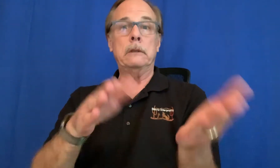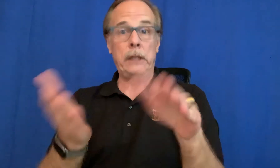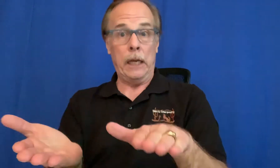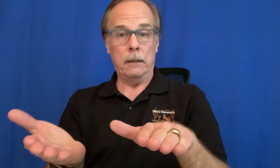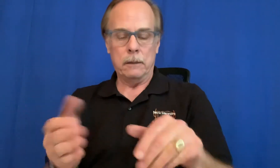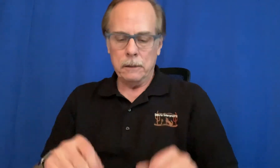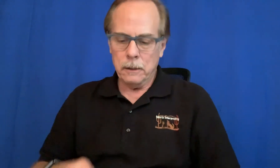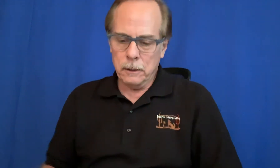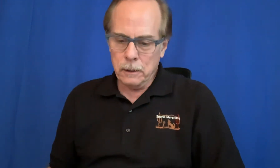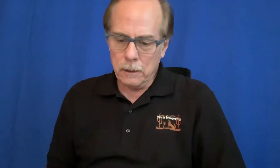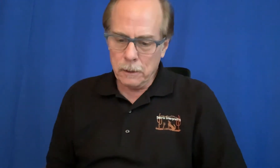Dead.